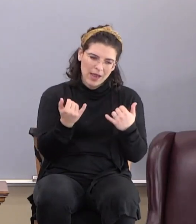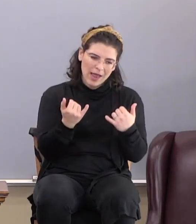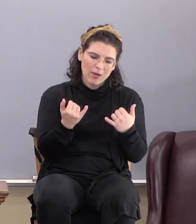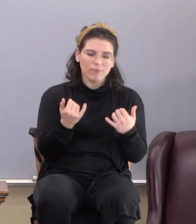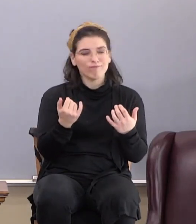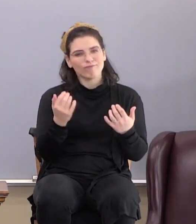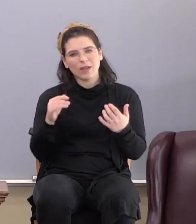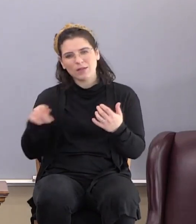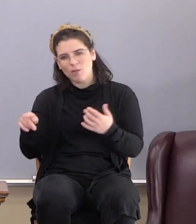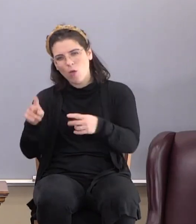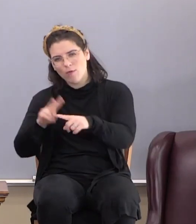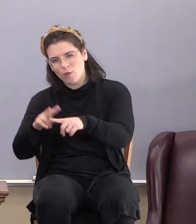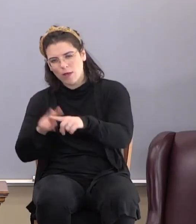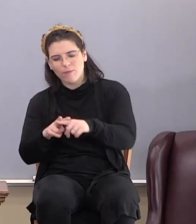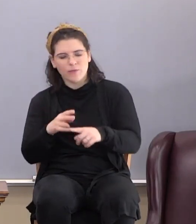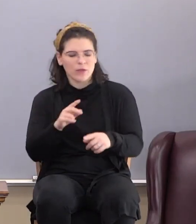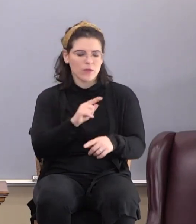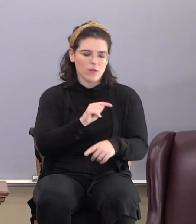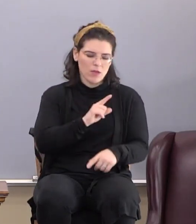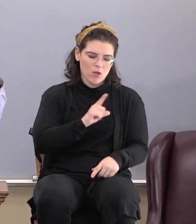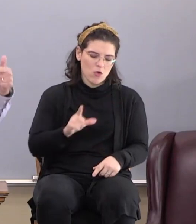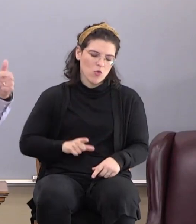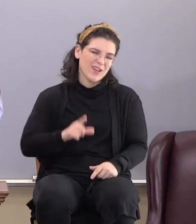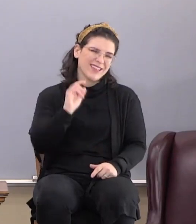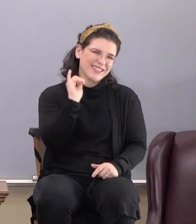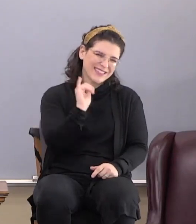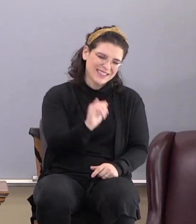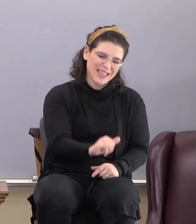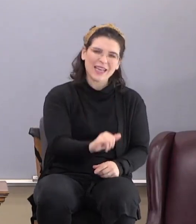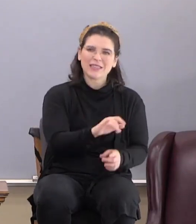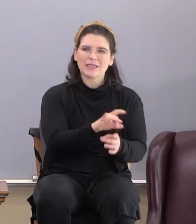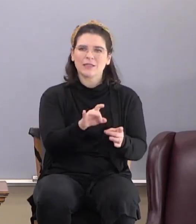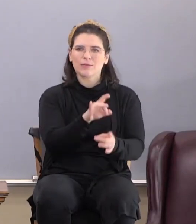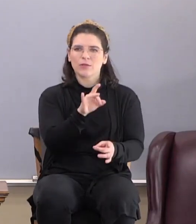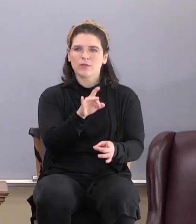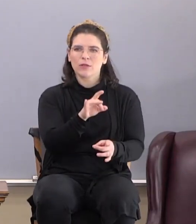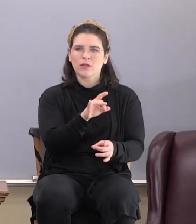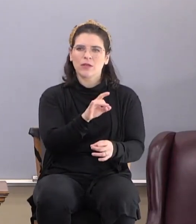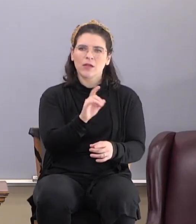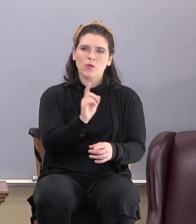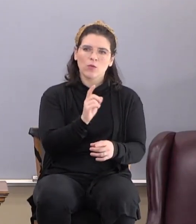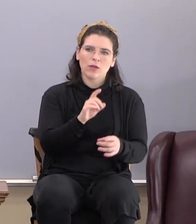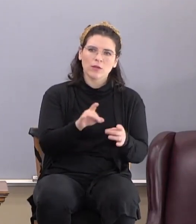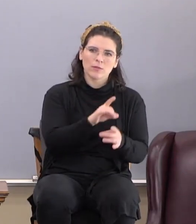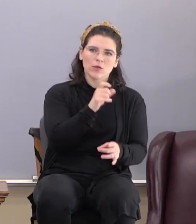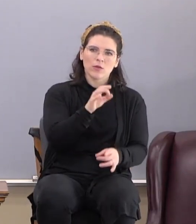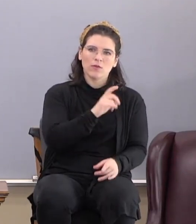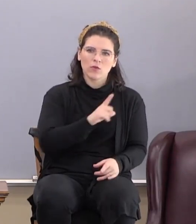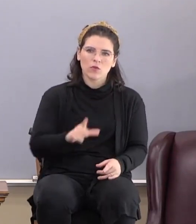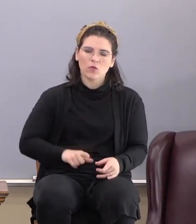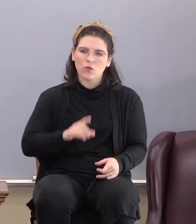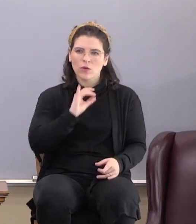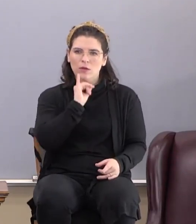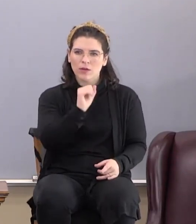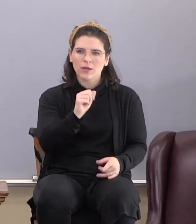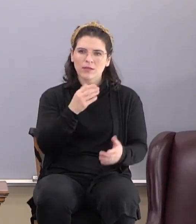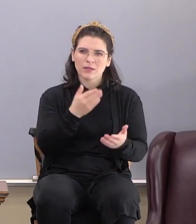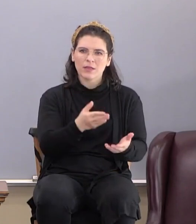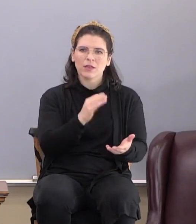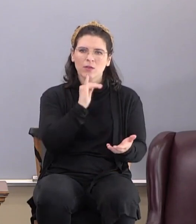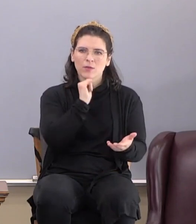Paulism, the Lord is that Spirit. And where the Spirit of the Lord is, there is